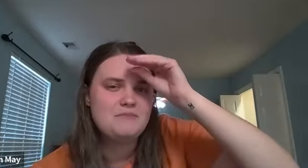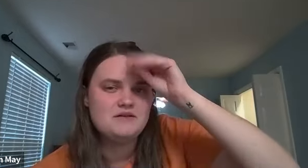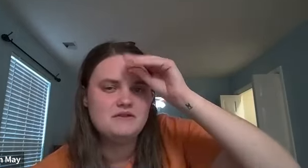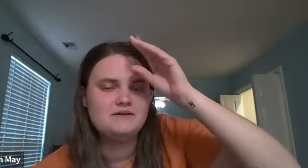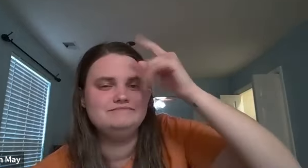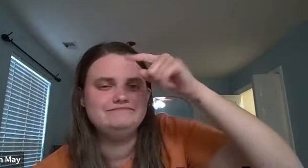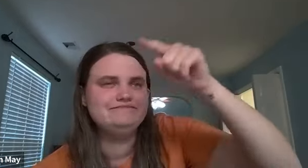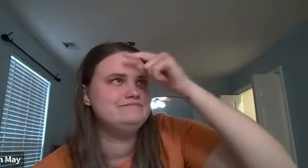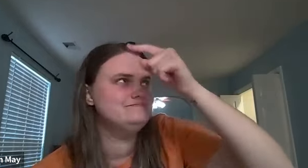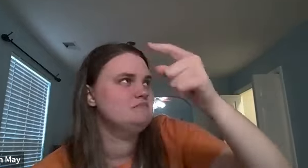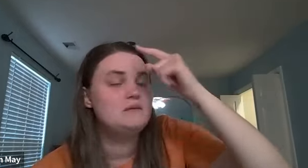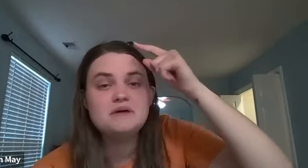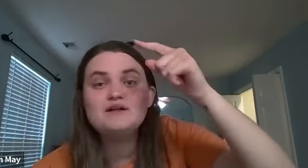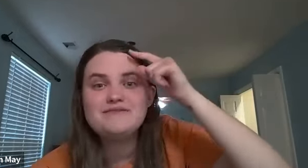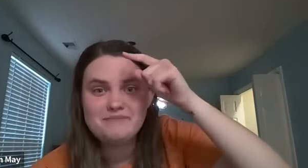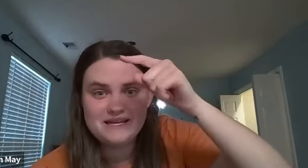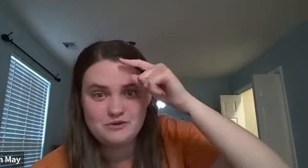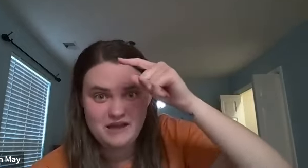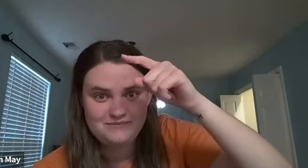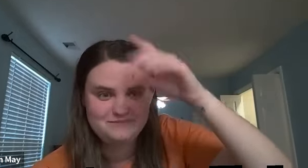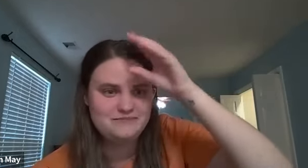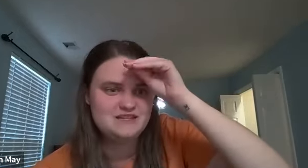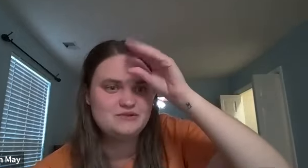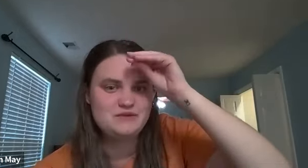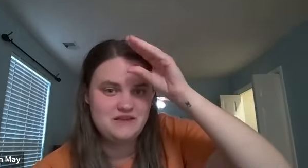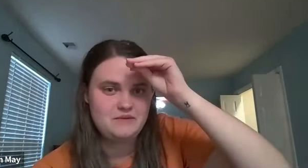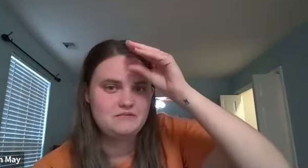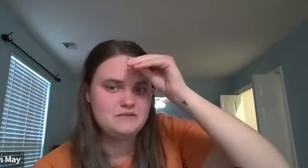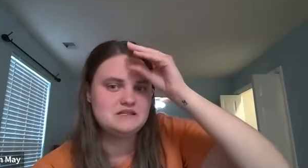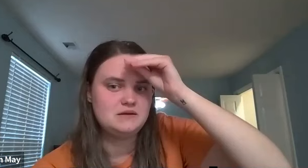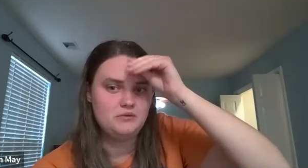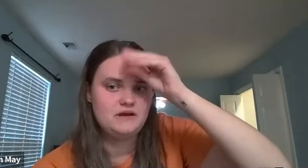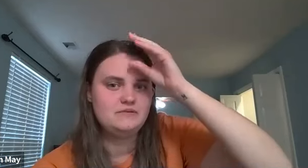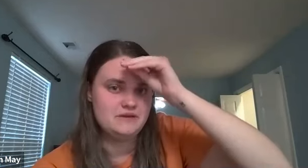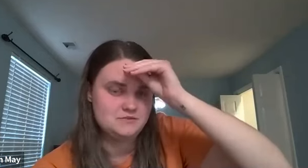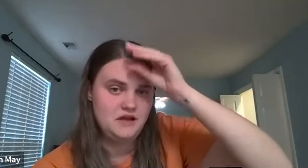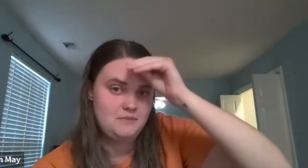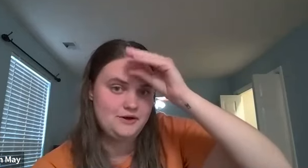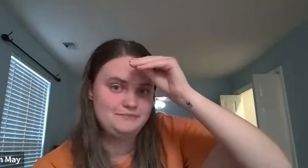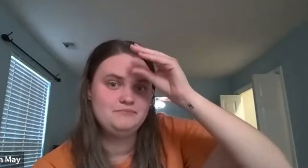of the bill of a baseball cap. That's always what I think about, is like a boy with a baseball cap on,